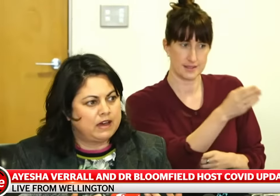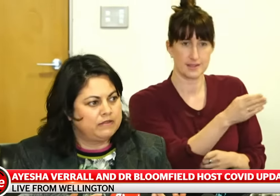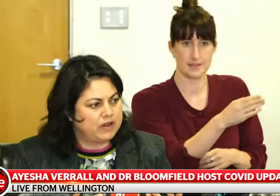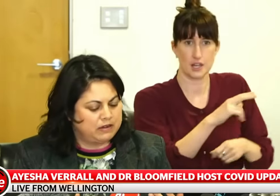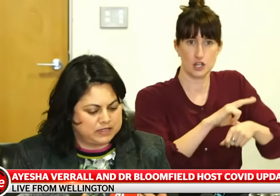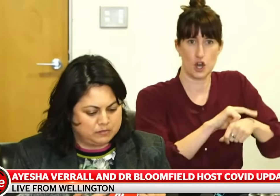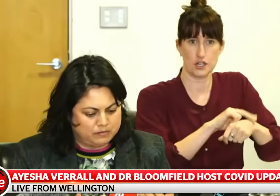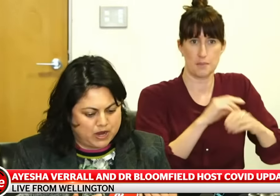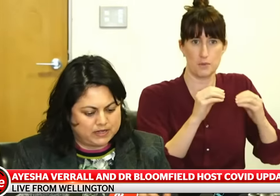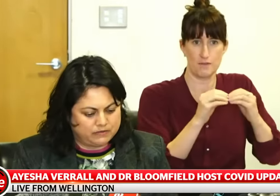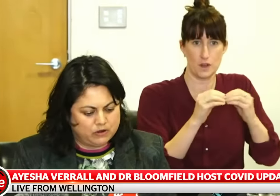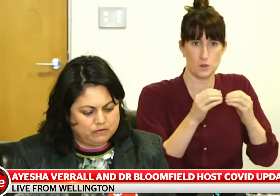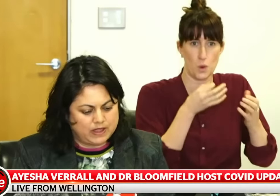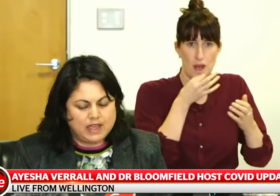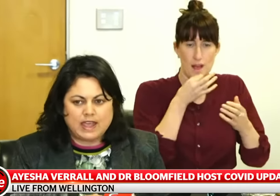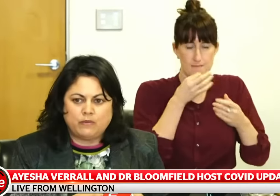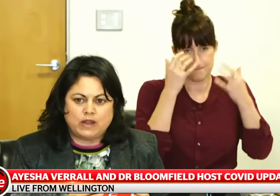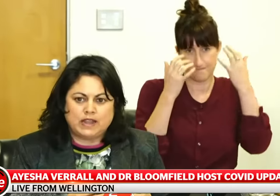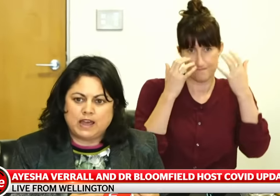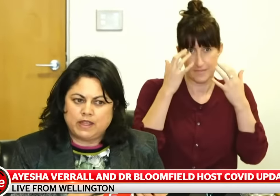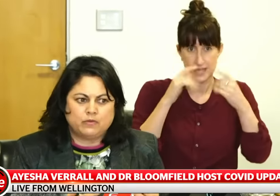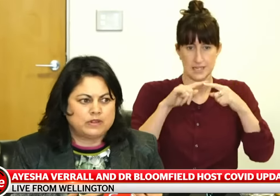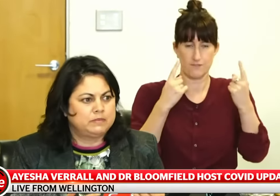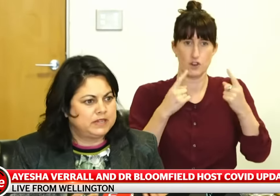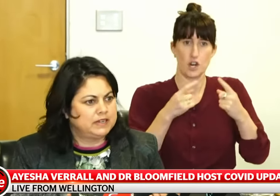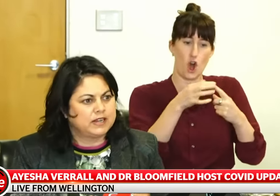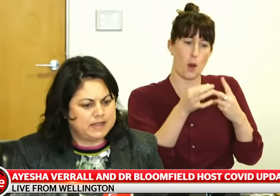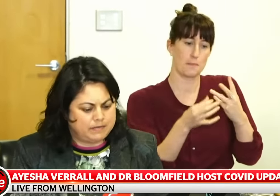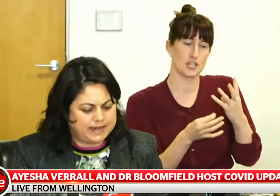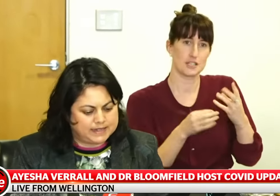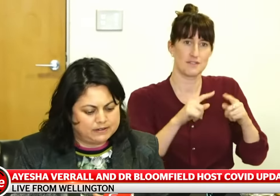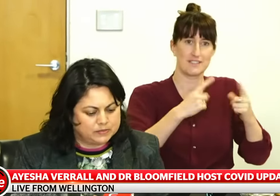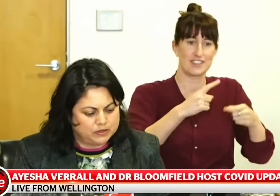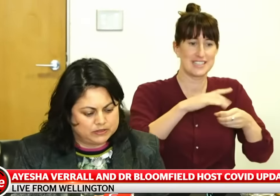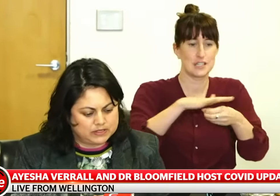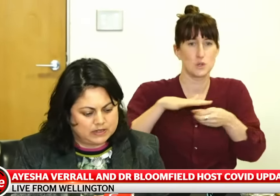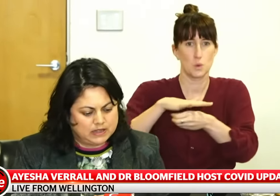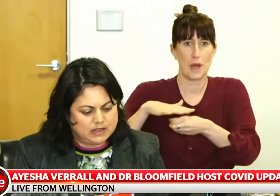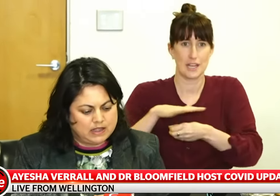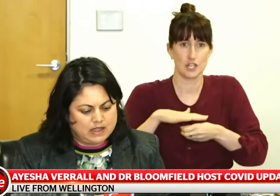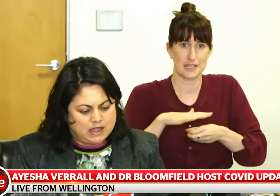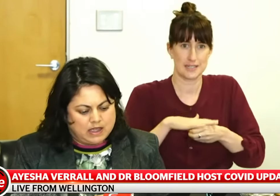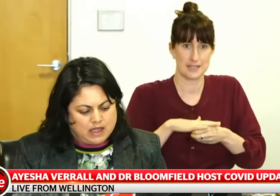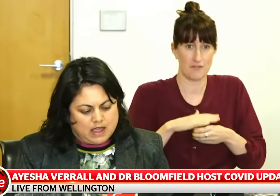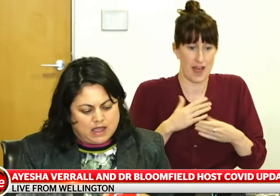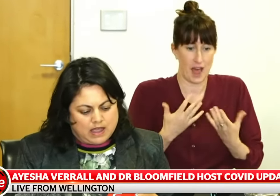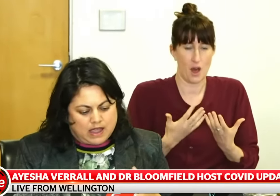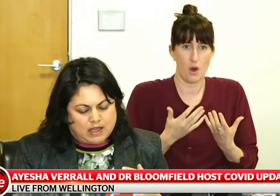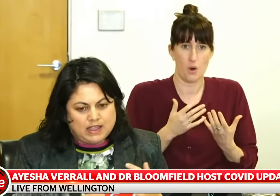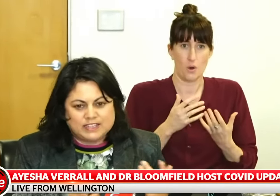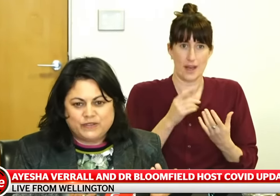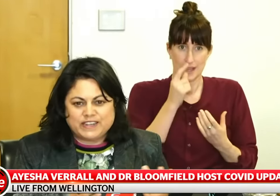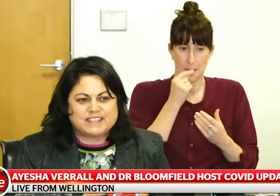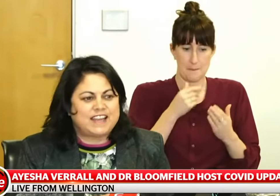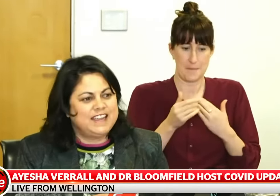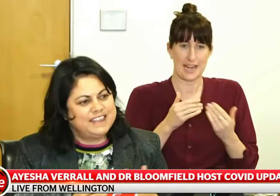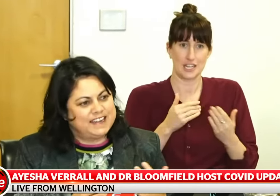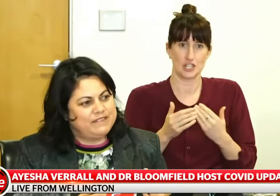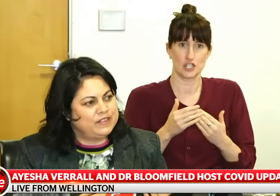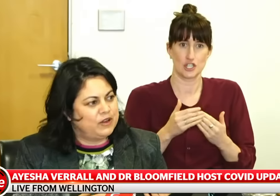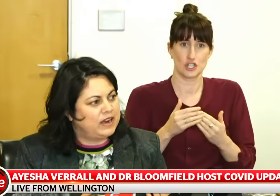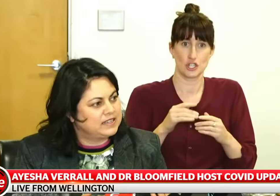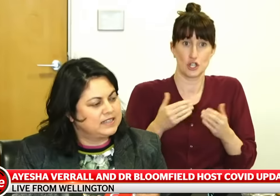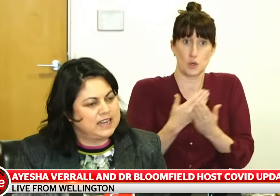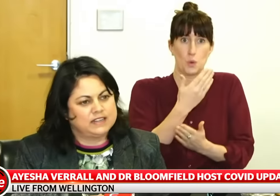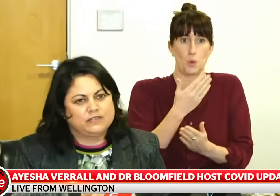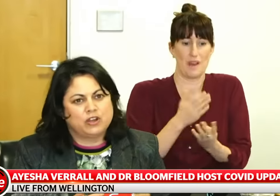of how the virus might evolve and how that would potentially impact our response. It's fair to say that